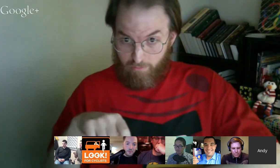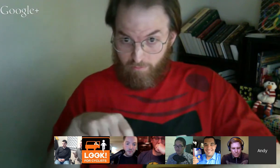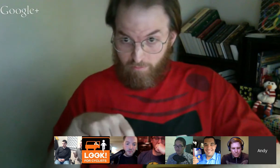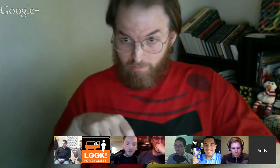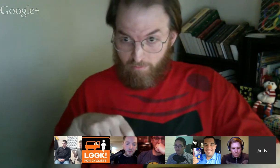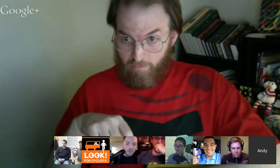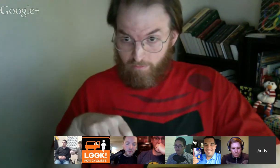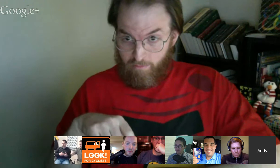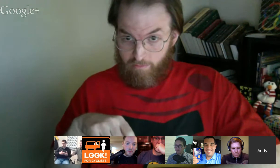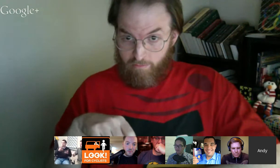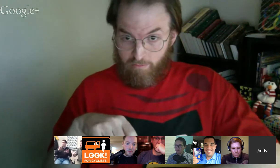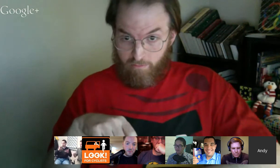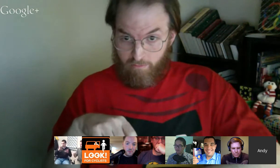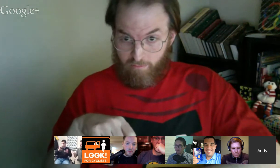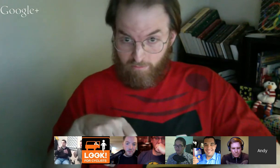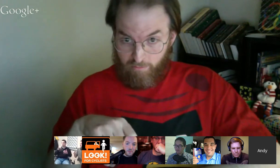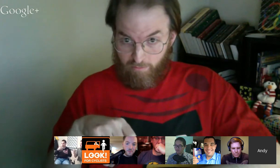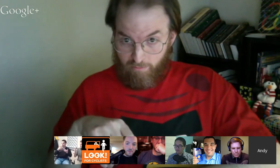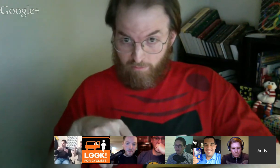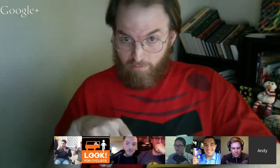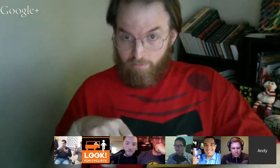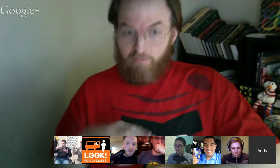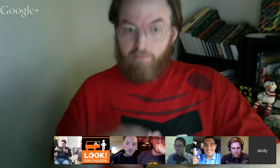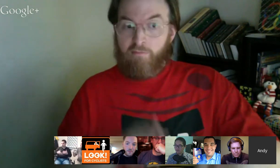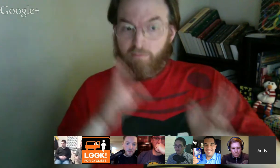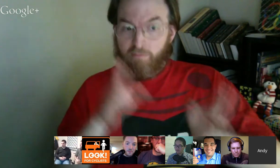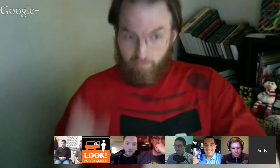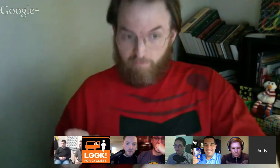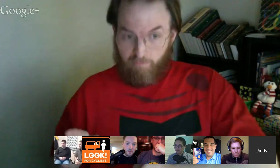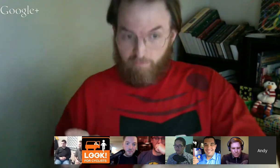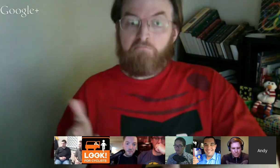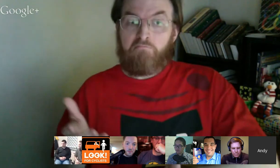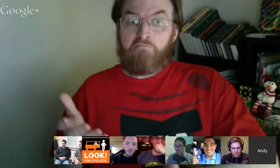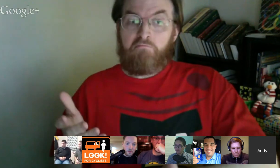We're talking about some people can lip read, some people can't. Yeah, finish that.